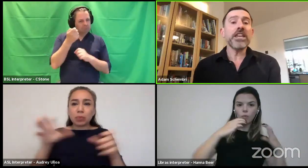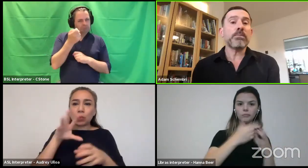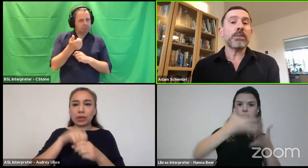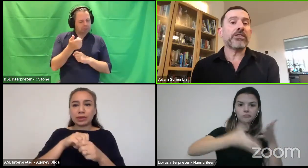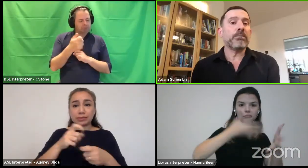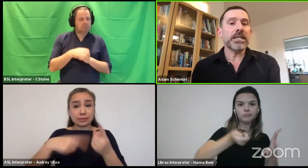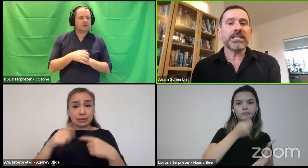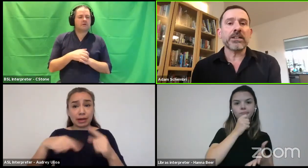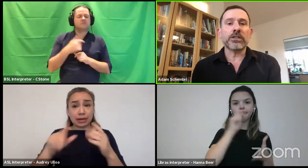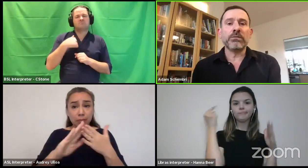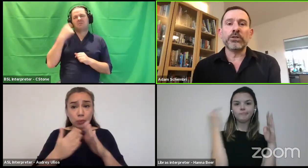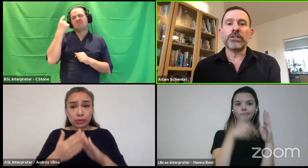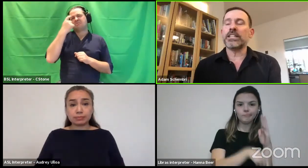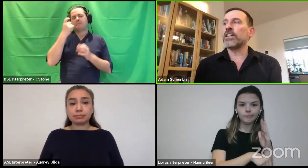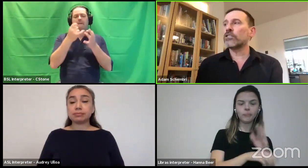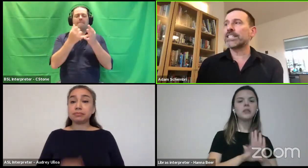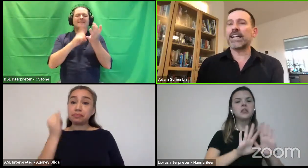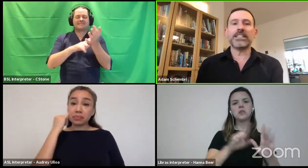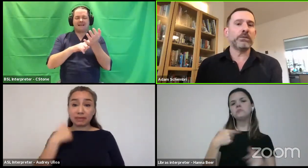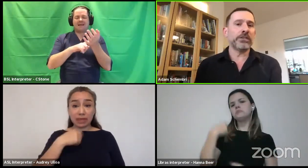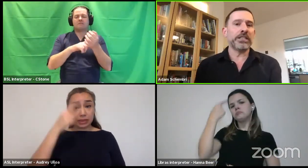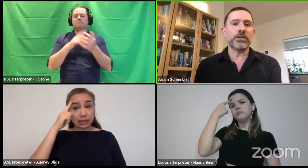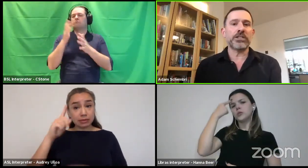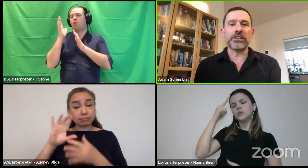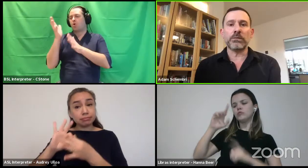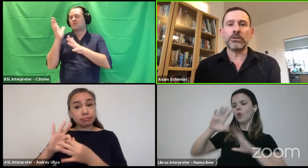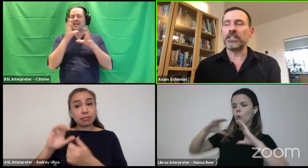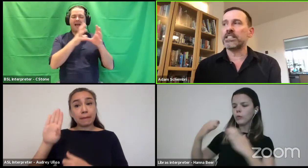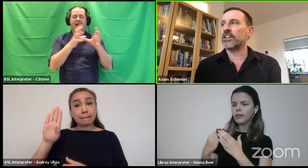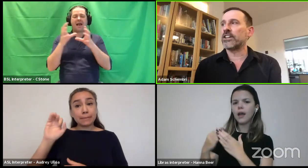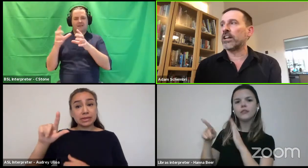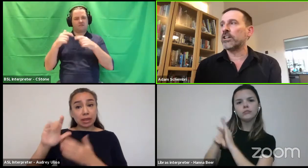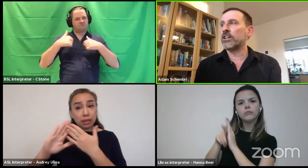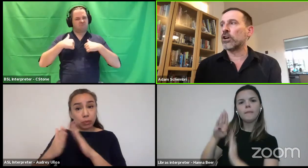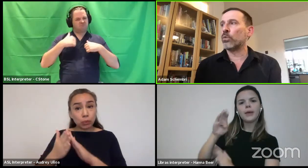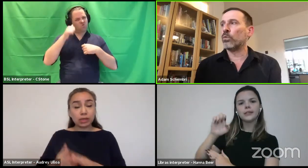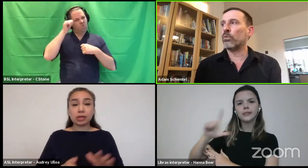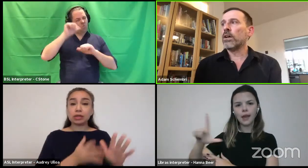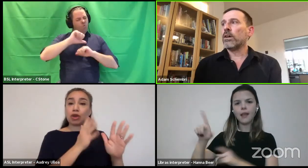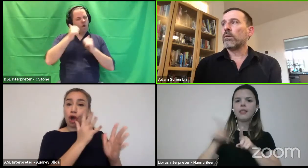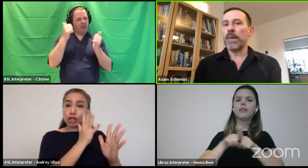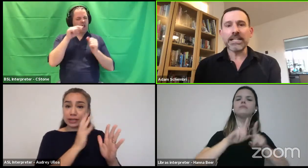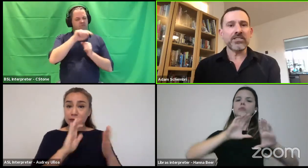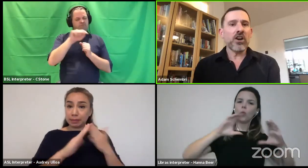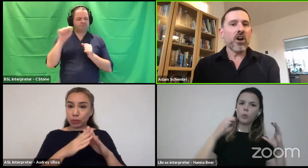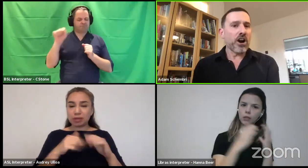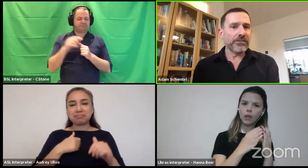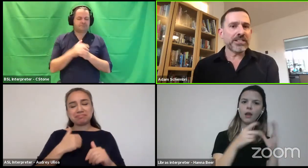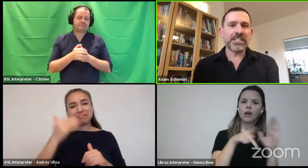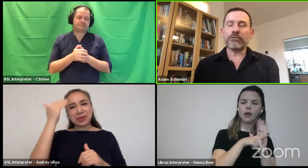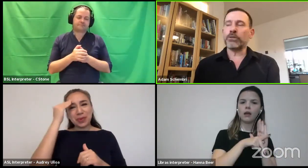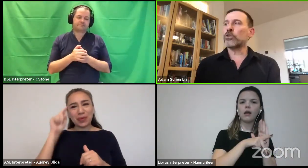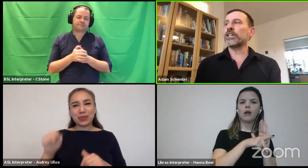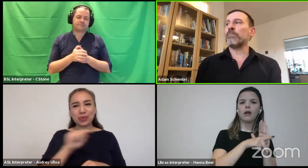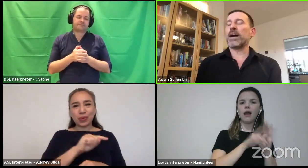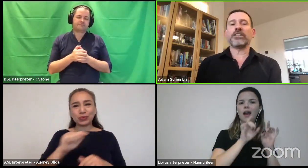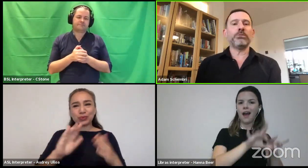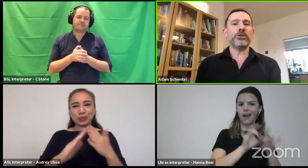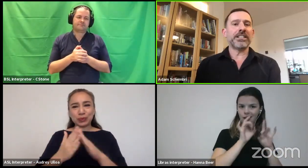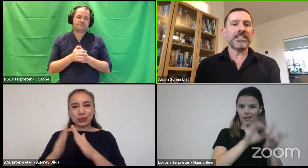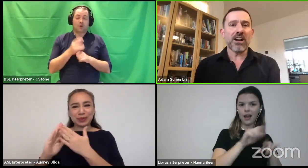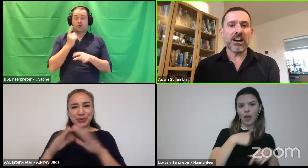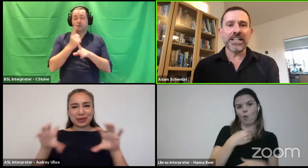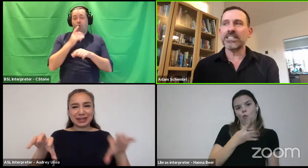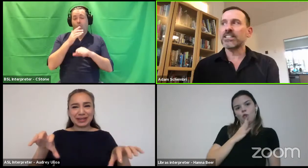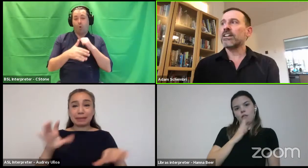if I think about the BSL community and the Auslan community, which are the communities that I know best, obviously, if we're talking about